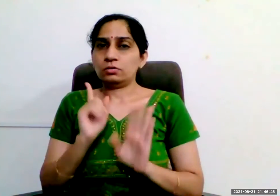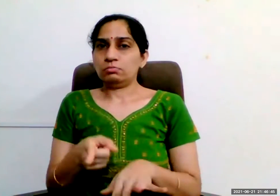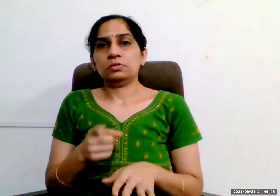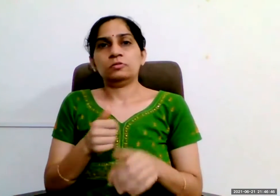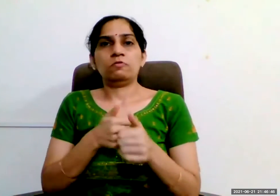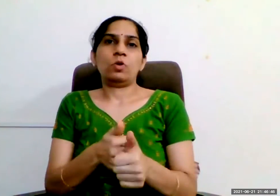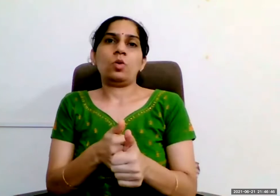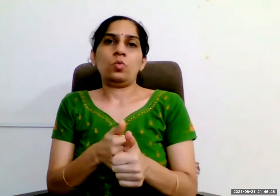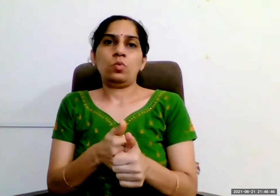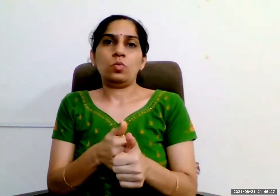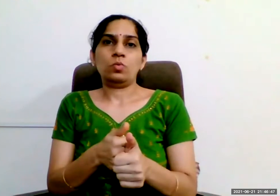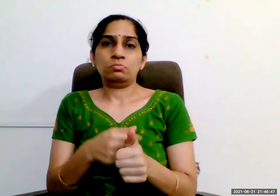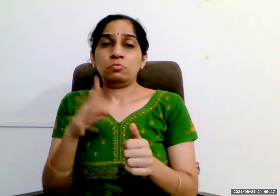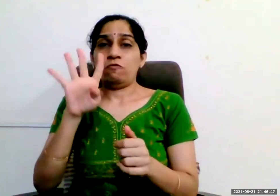of Dharma.